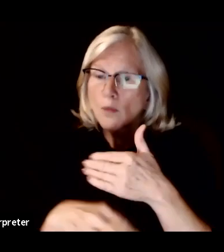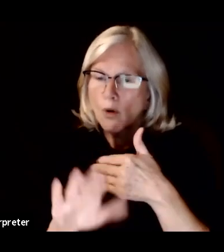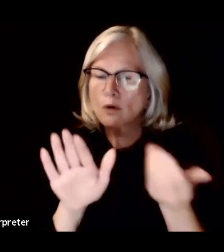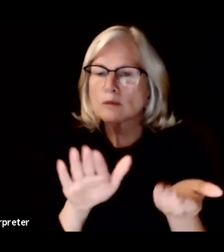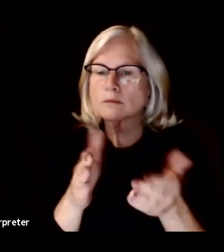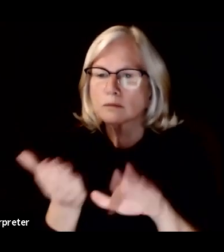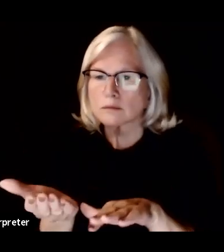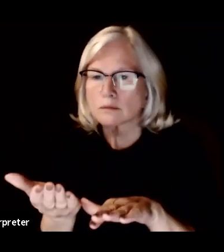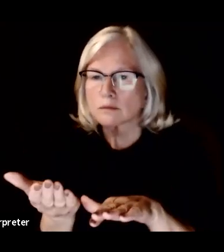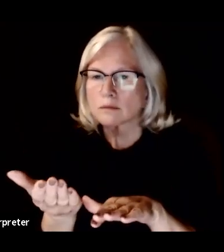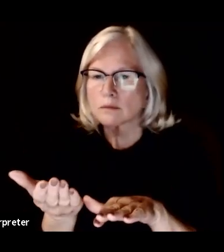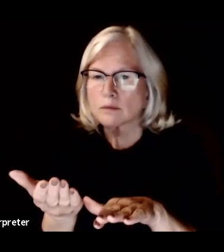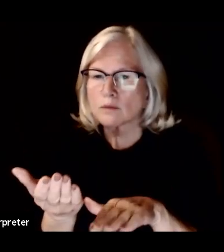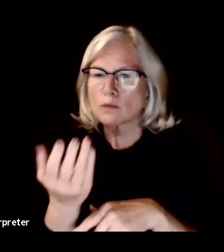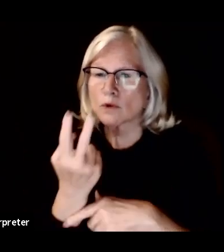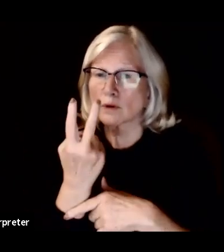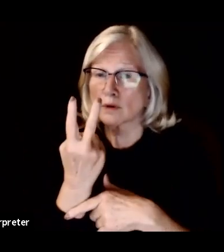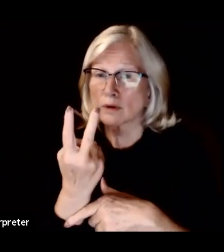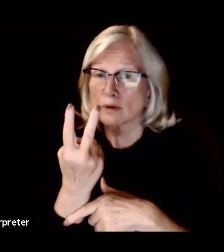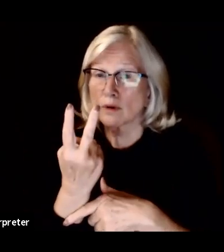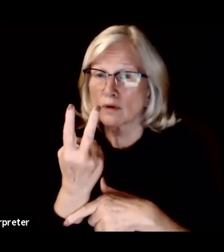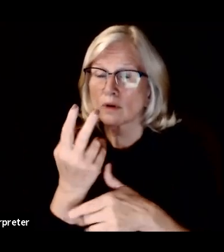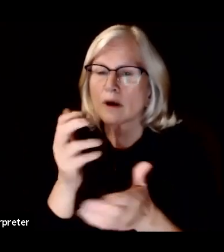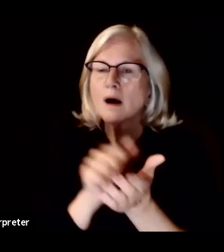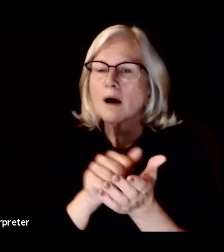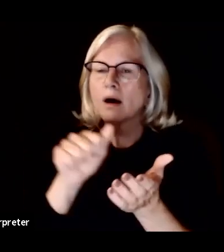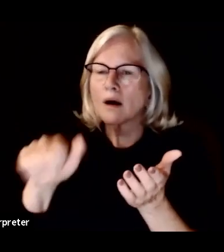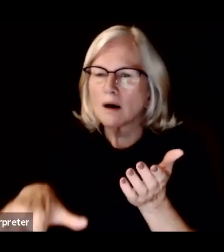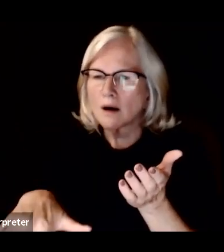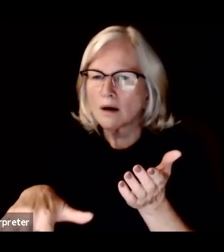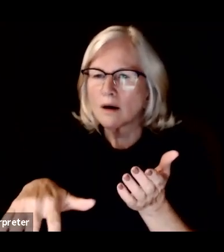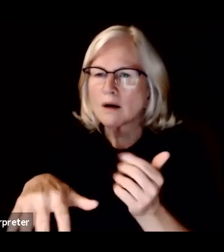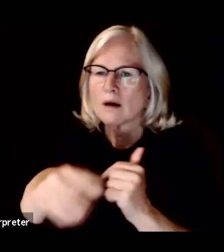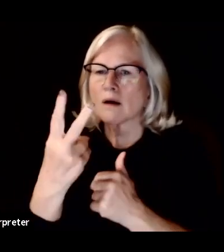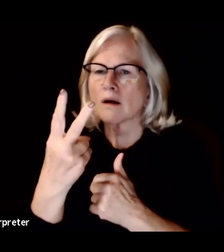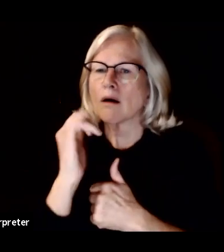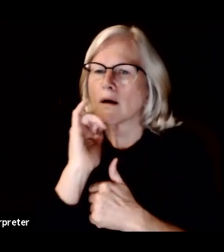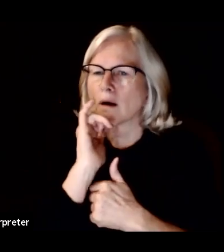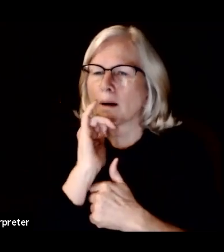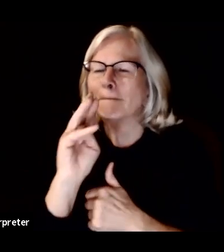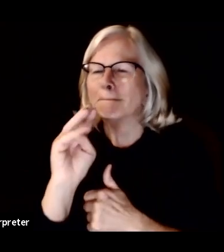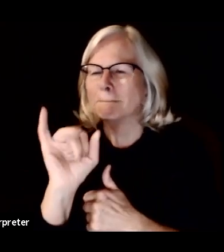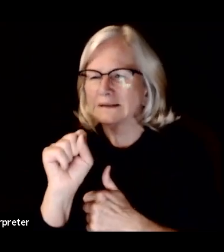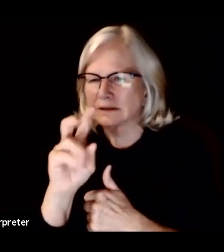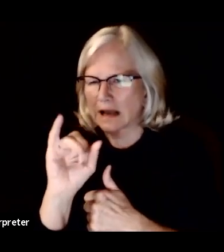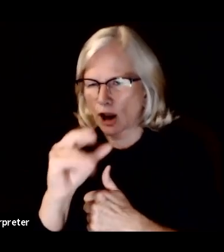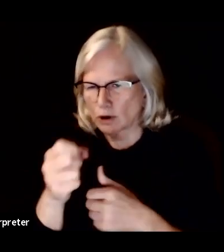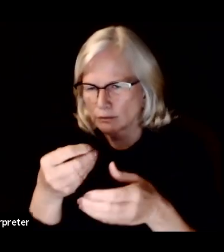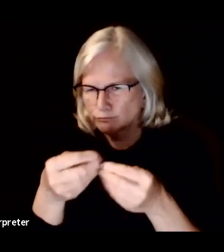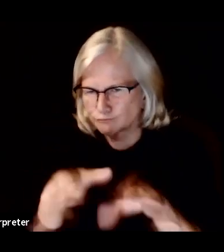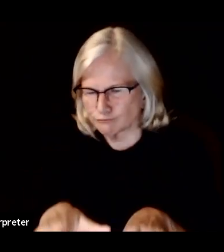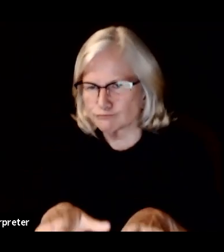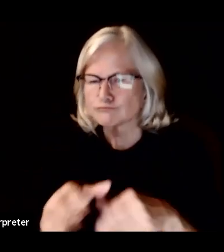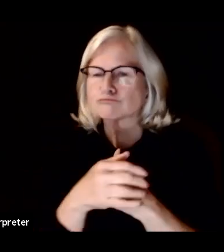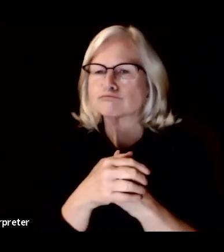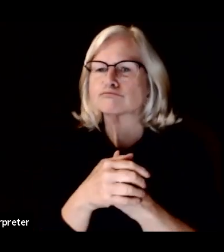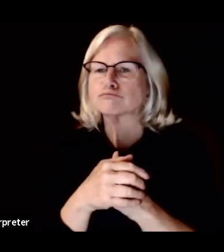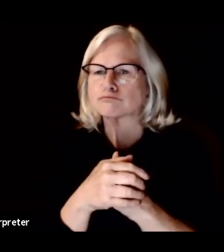miscarriages. And so when we look at the data, in terms of our